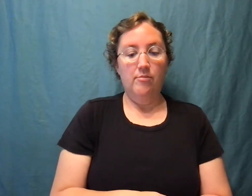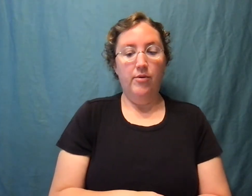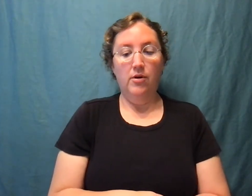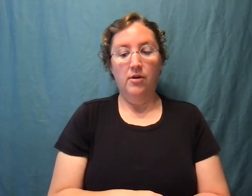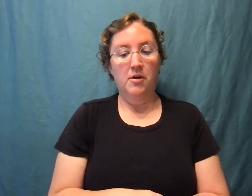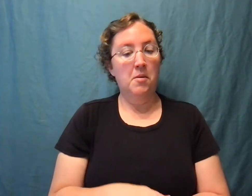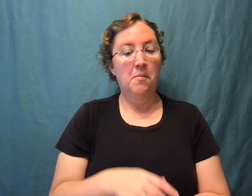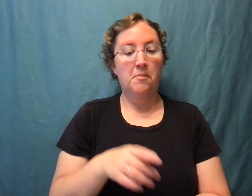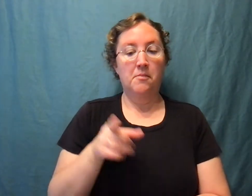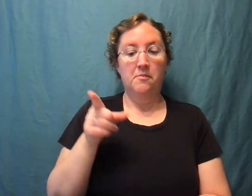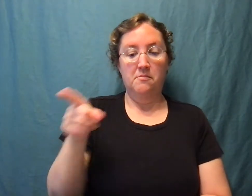example,